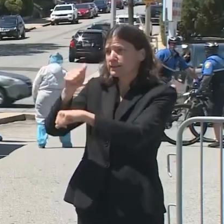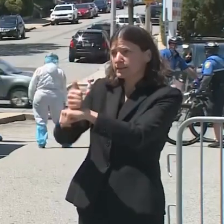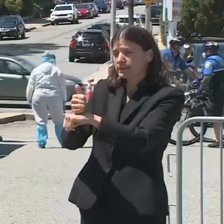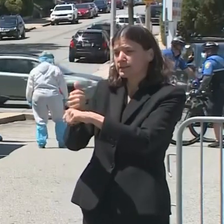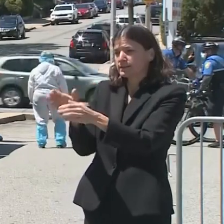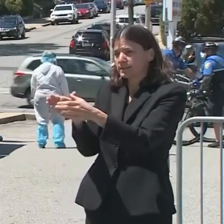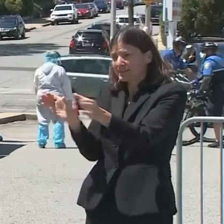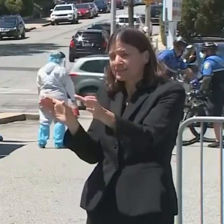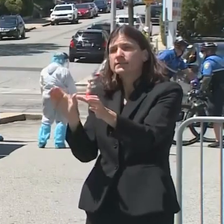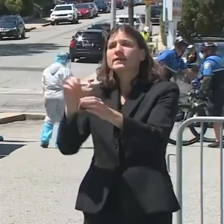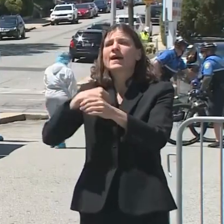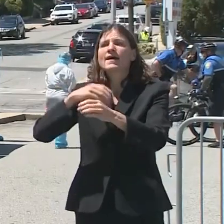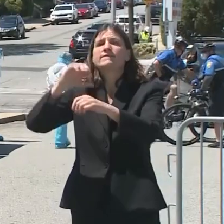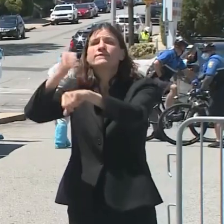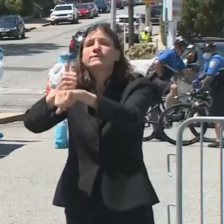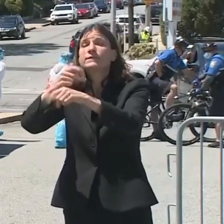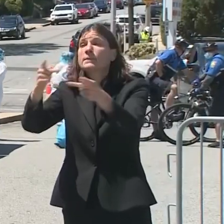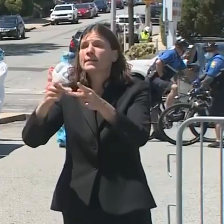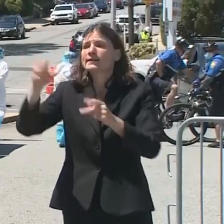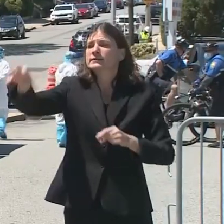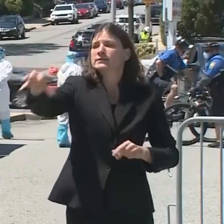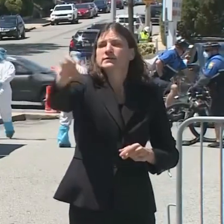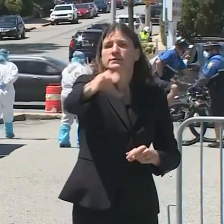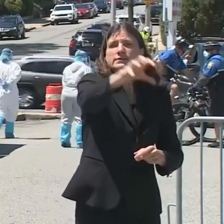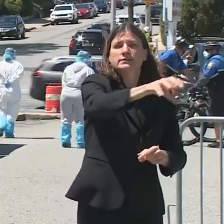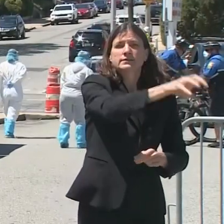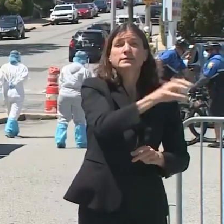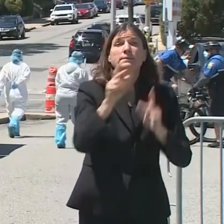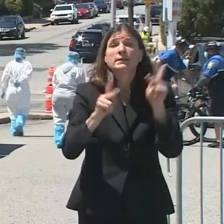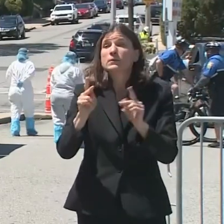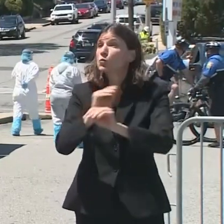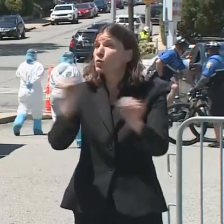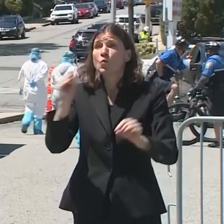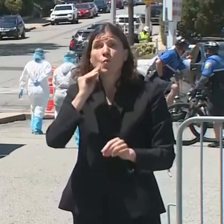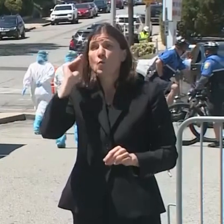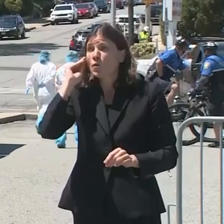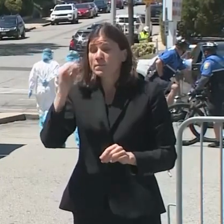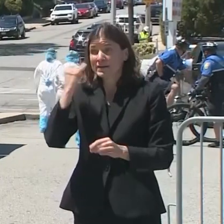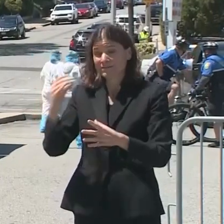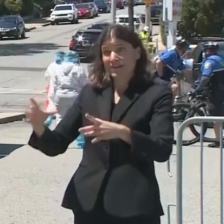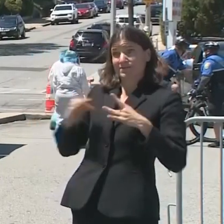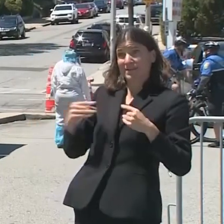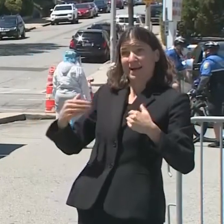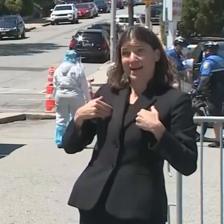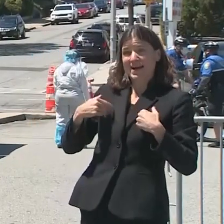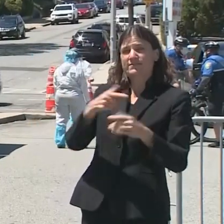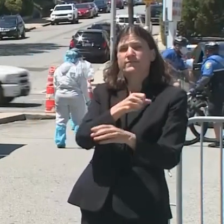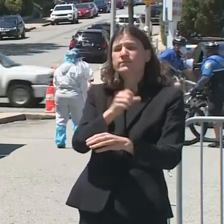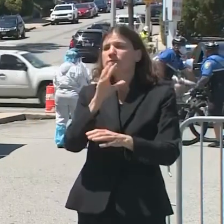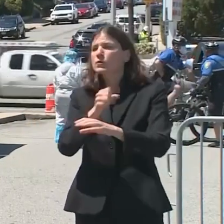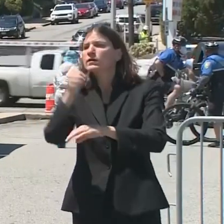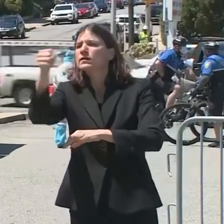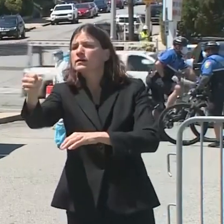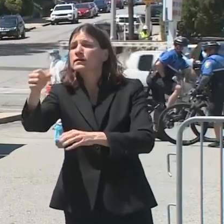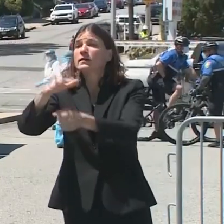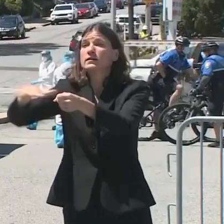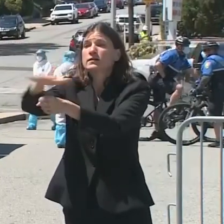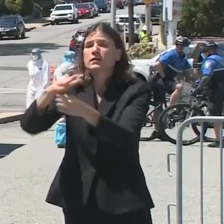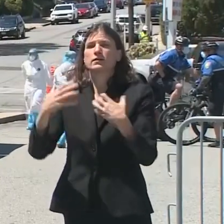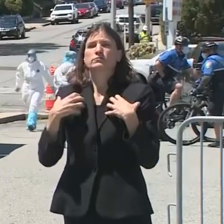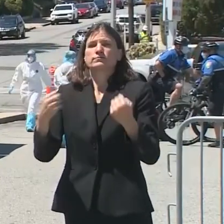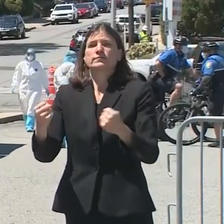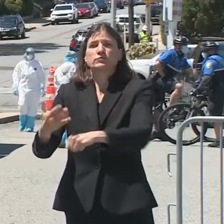and housing insecure individuals that test positive for COVID-19. Today, we have 9 isolation and recovery